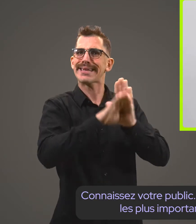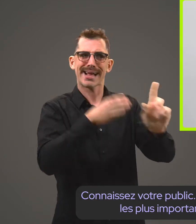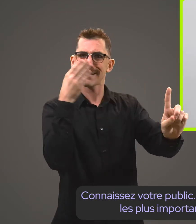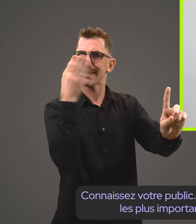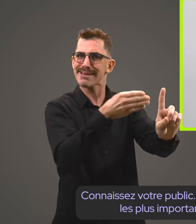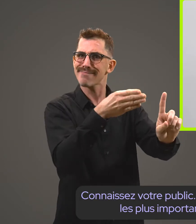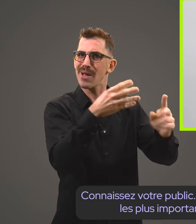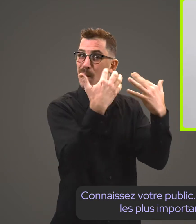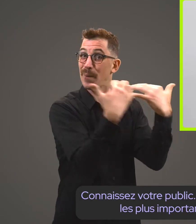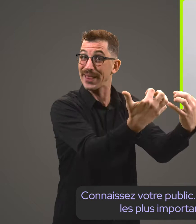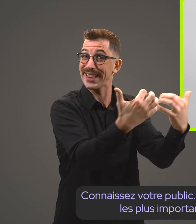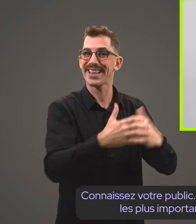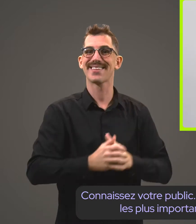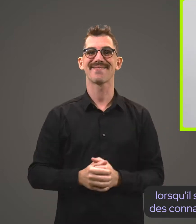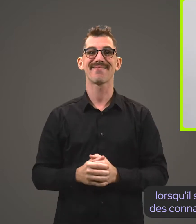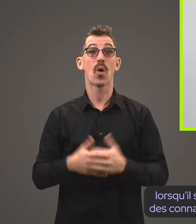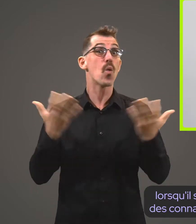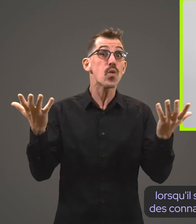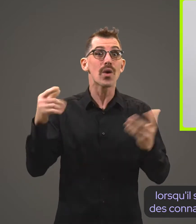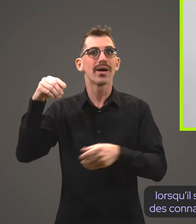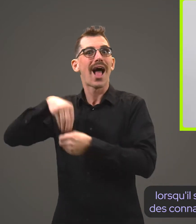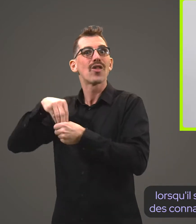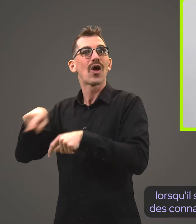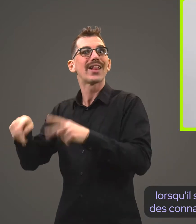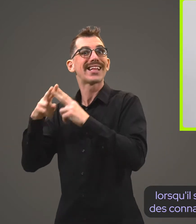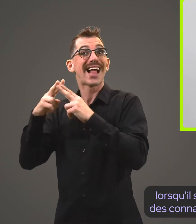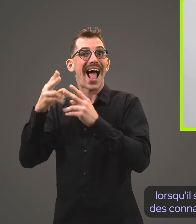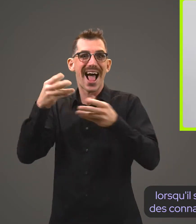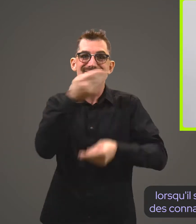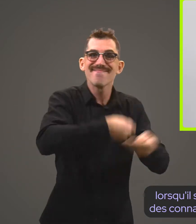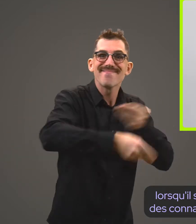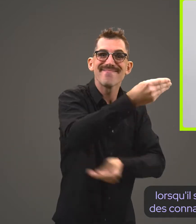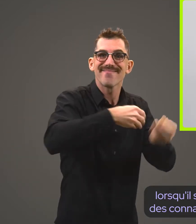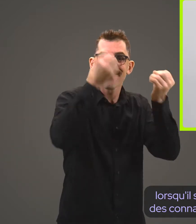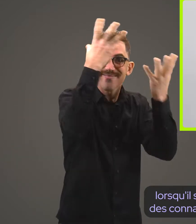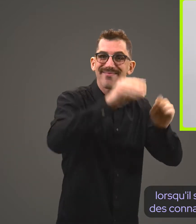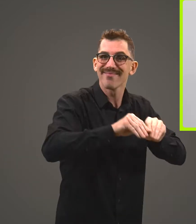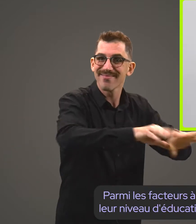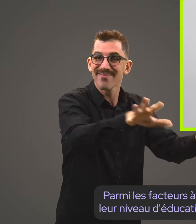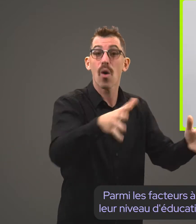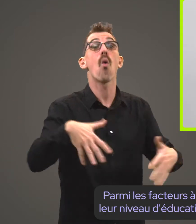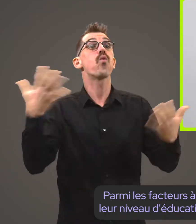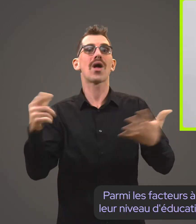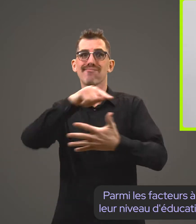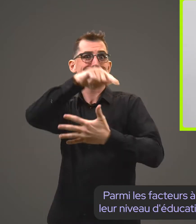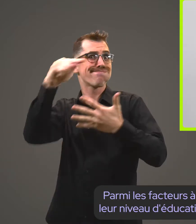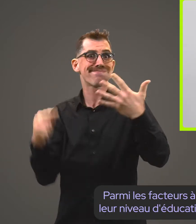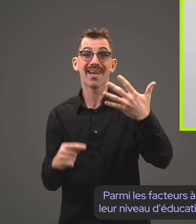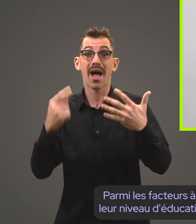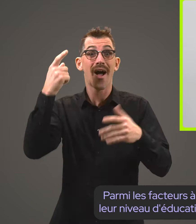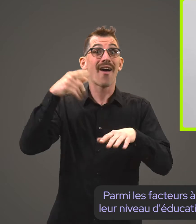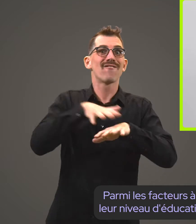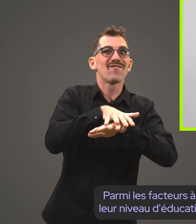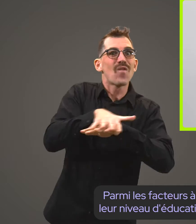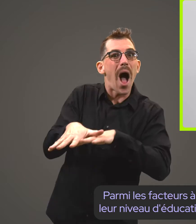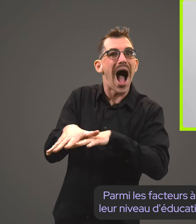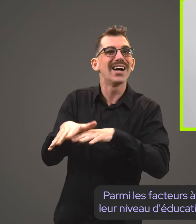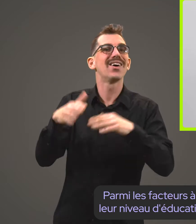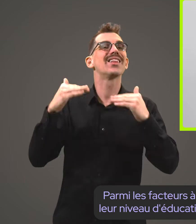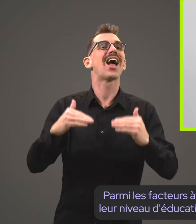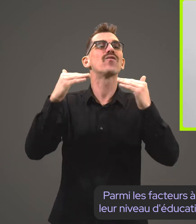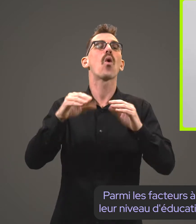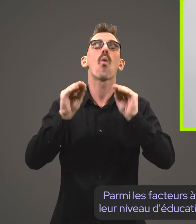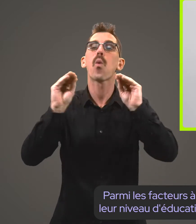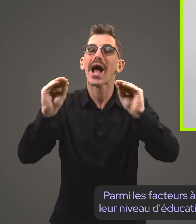important characteristics of your target audience when it comes to sharing knowledge with them? Some factors to consider include